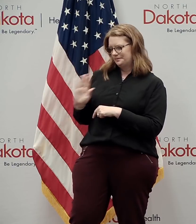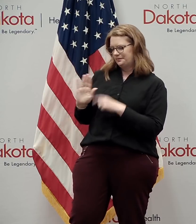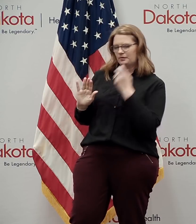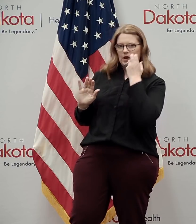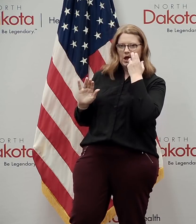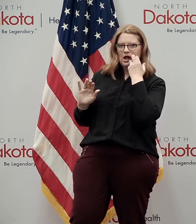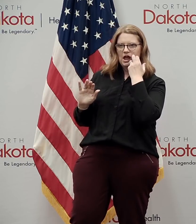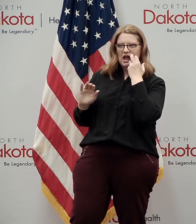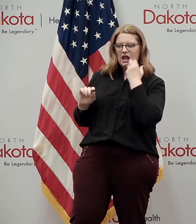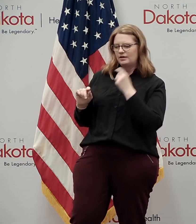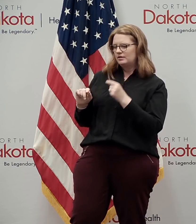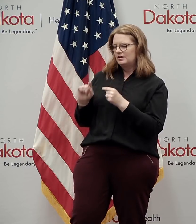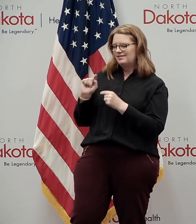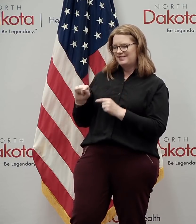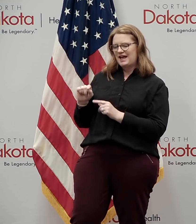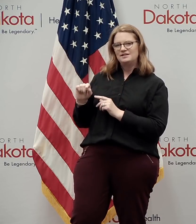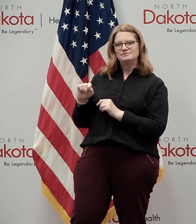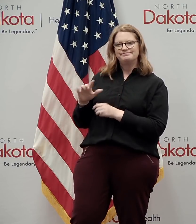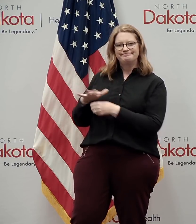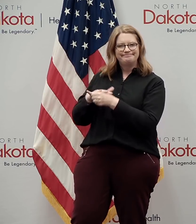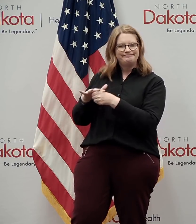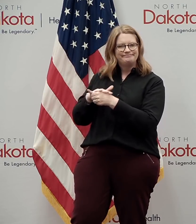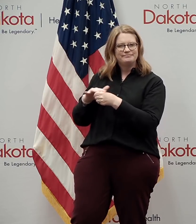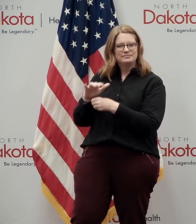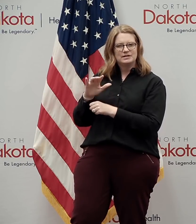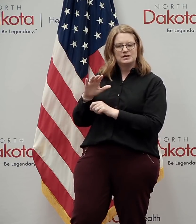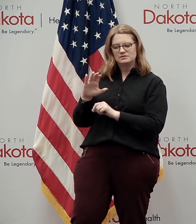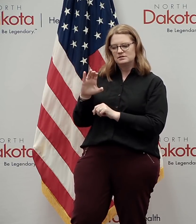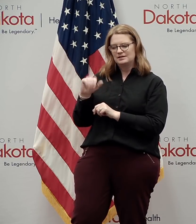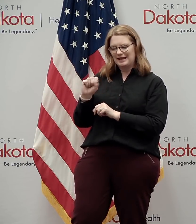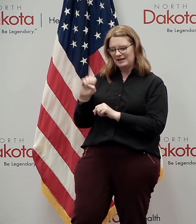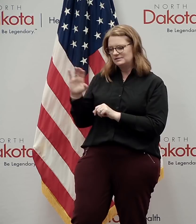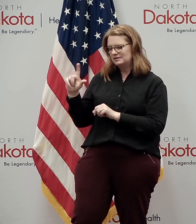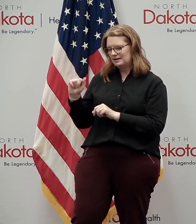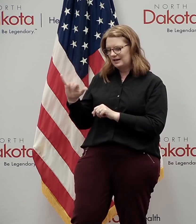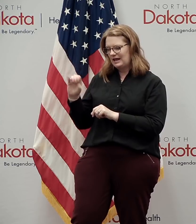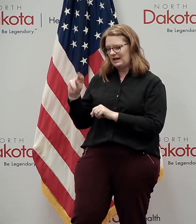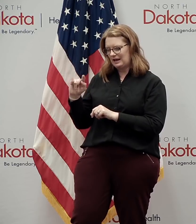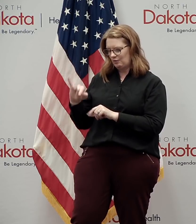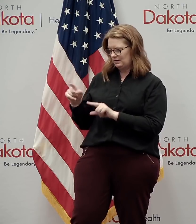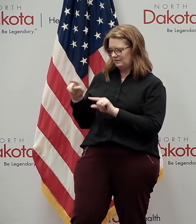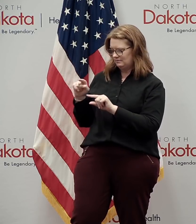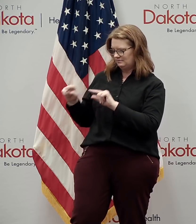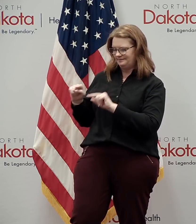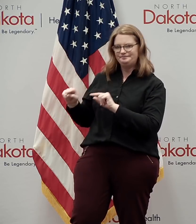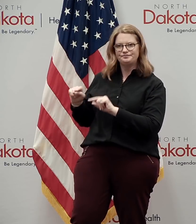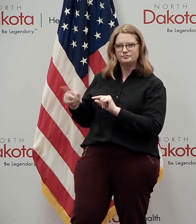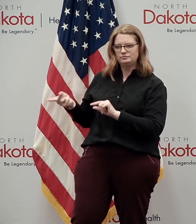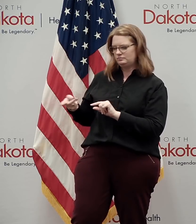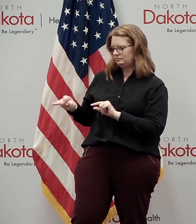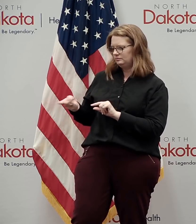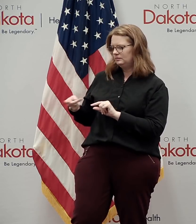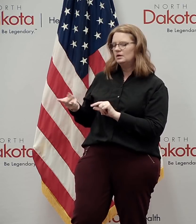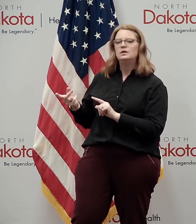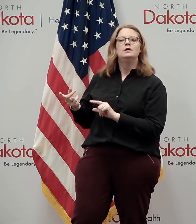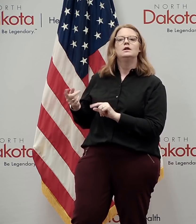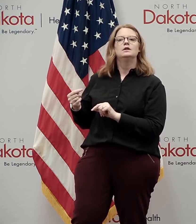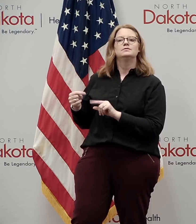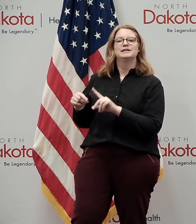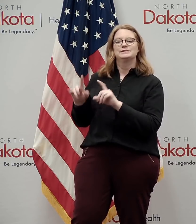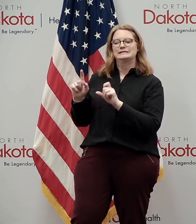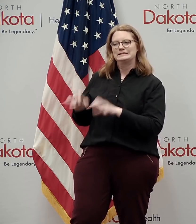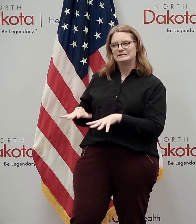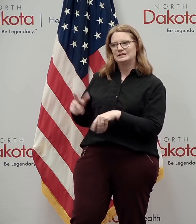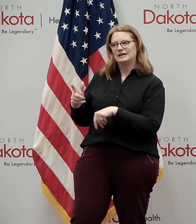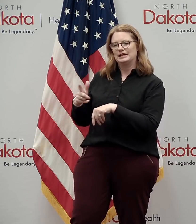with another state and a county that was across the way. There was I think I've shared before, the first time there was testing in